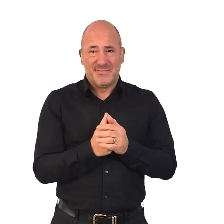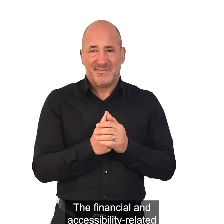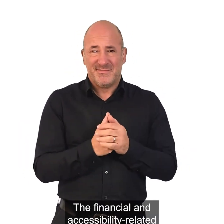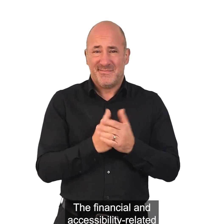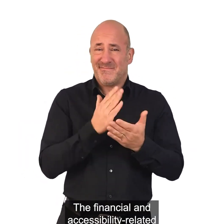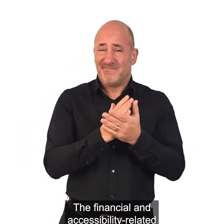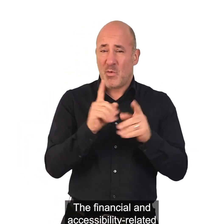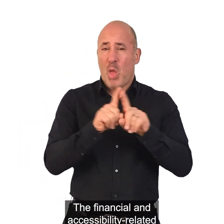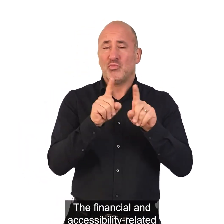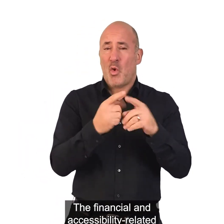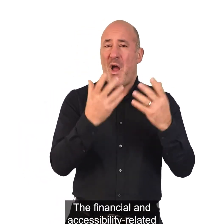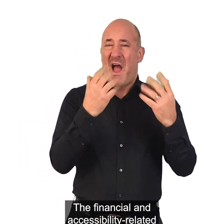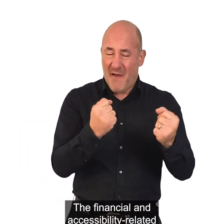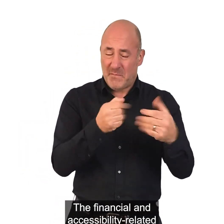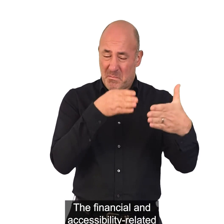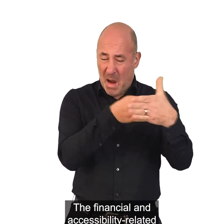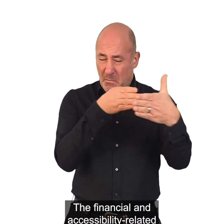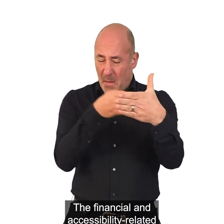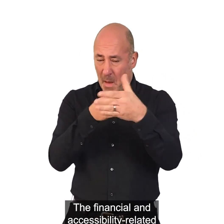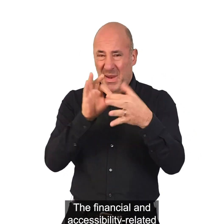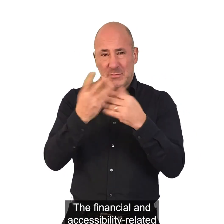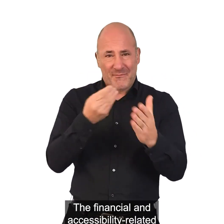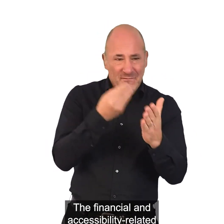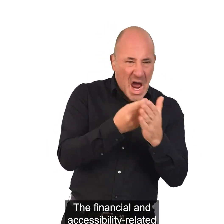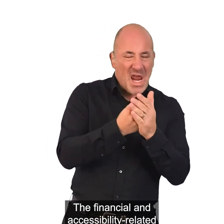The financial and accessibility-related